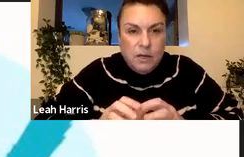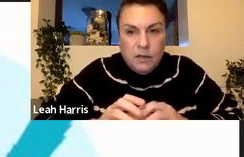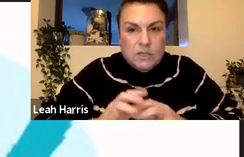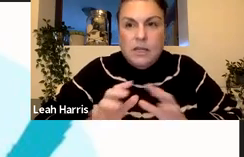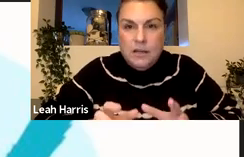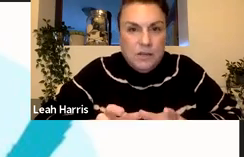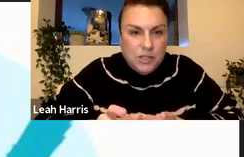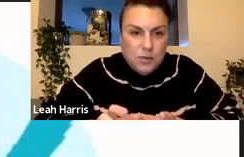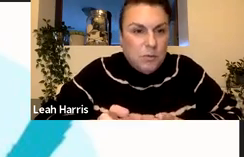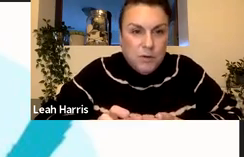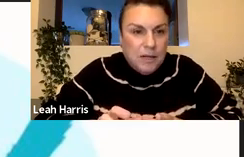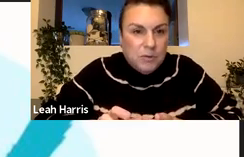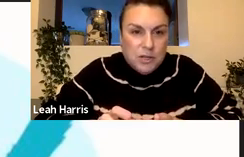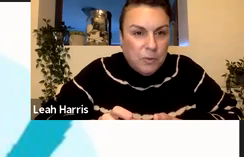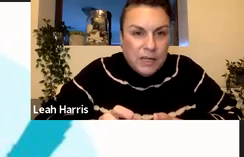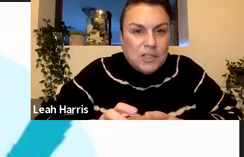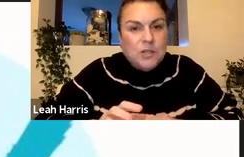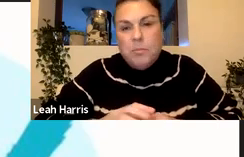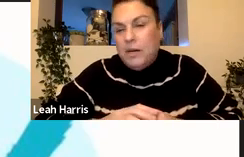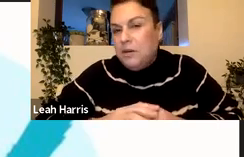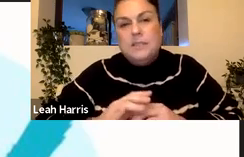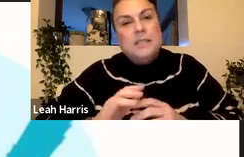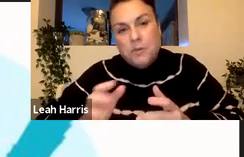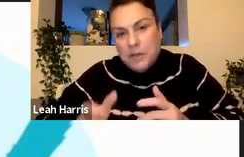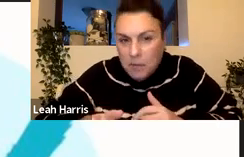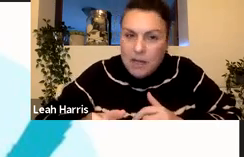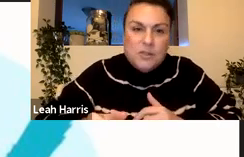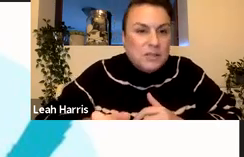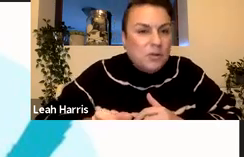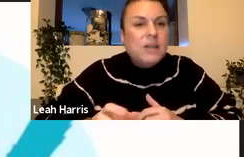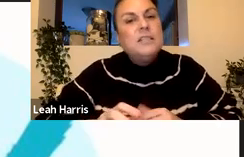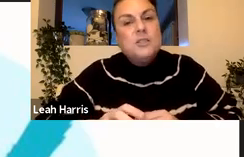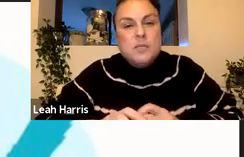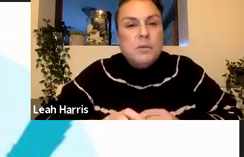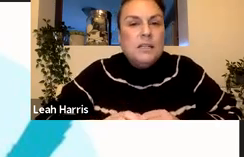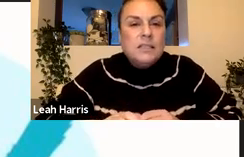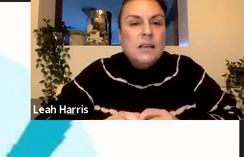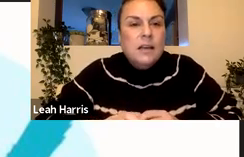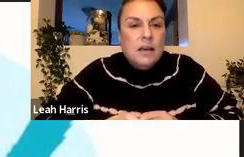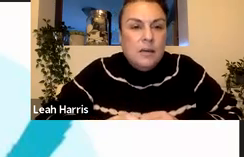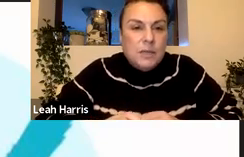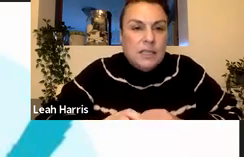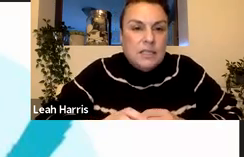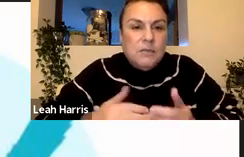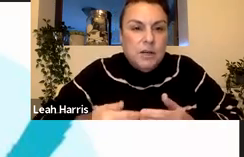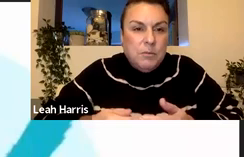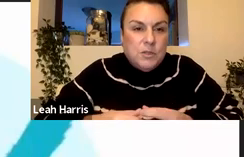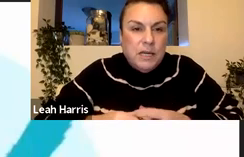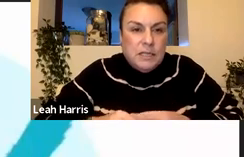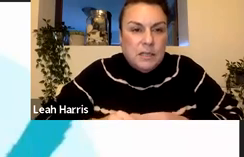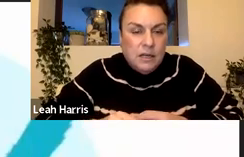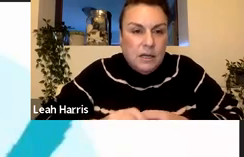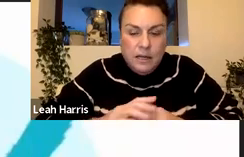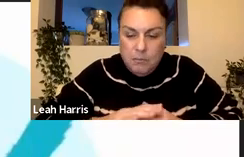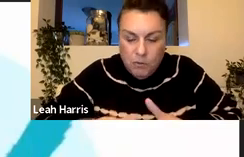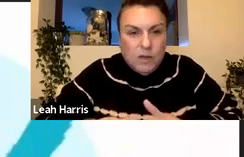so there's a lot of issues we weren't able to go into about all the different models of crisis response um but this is very much